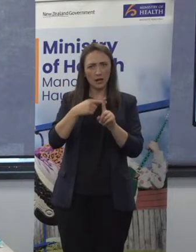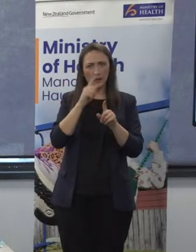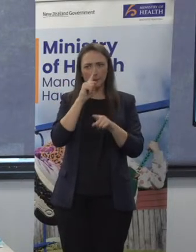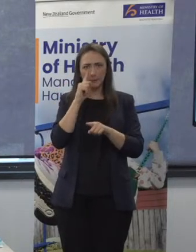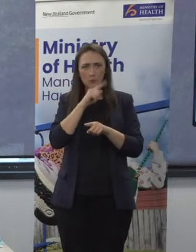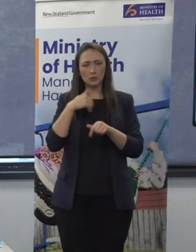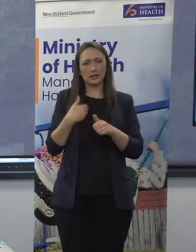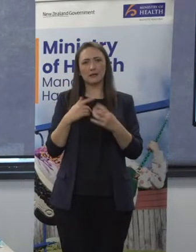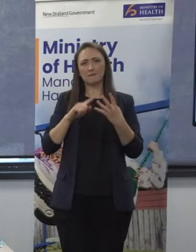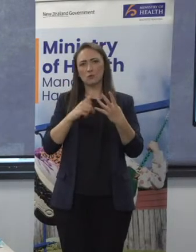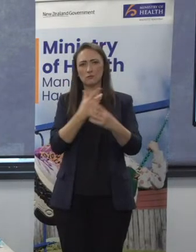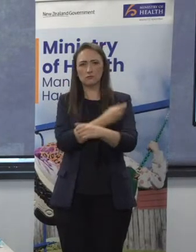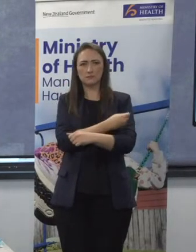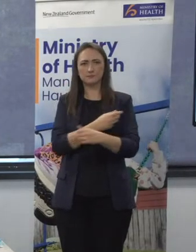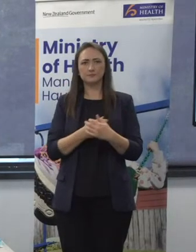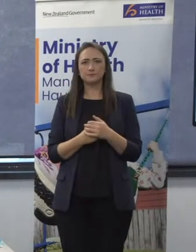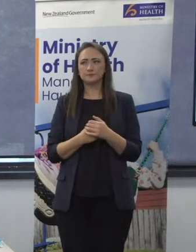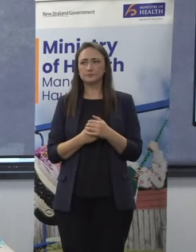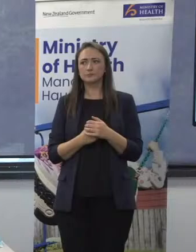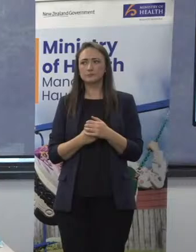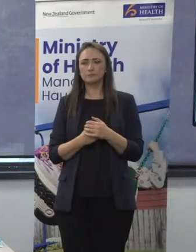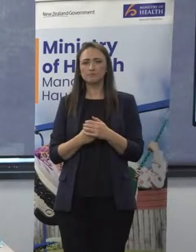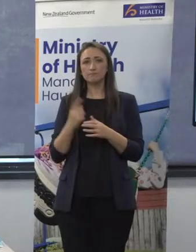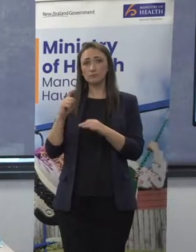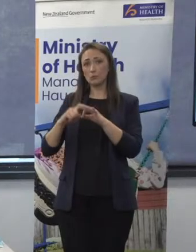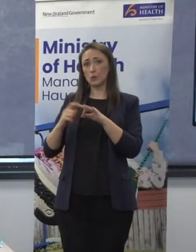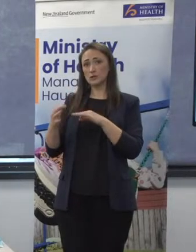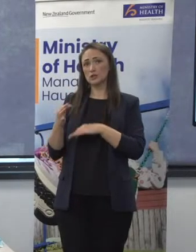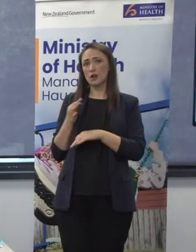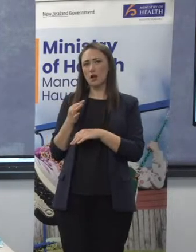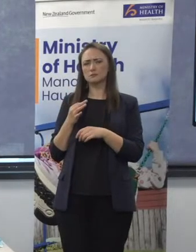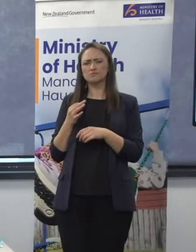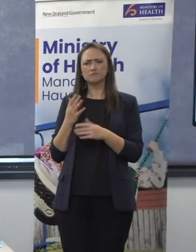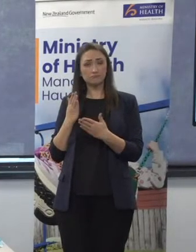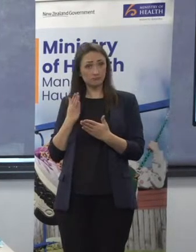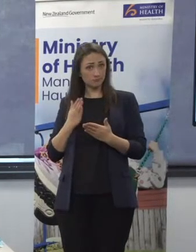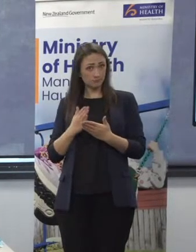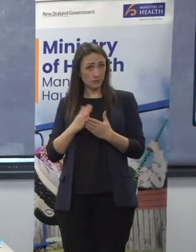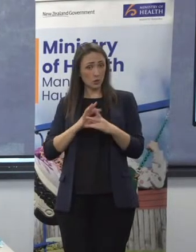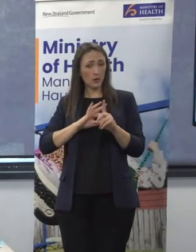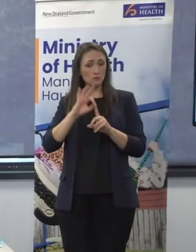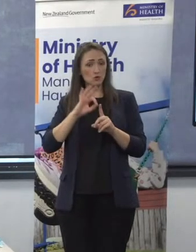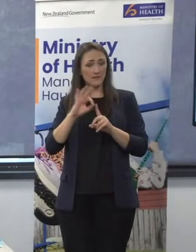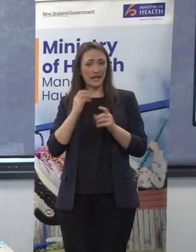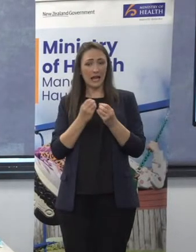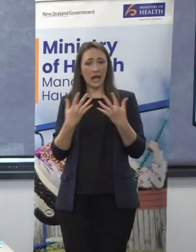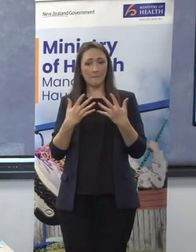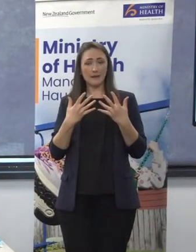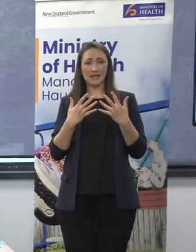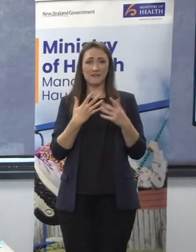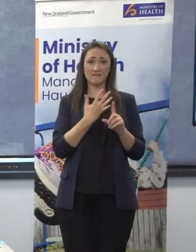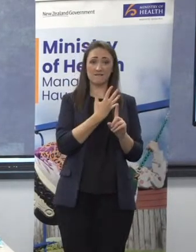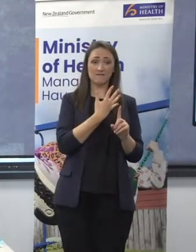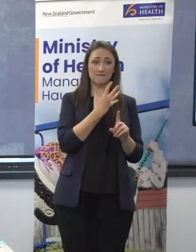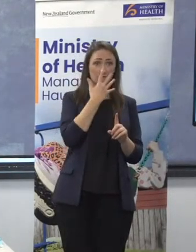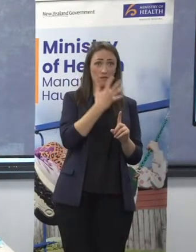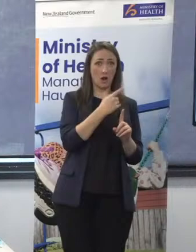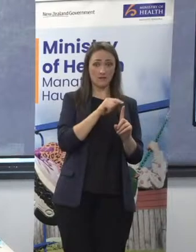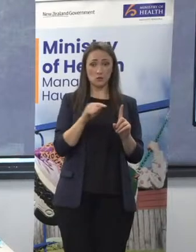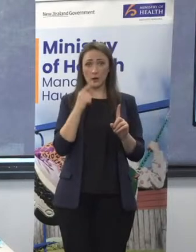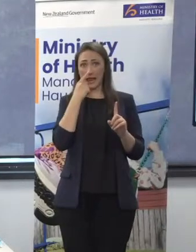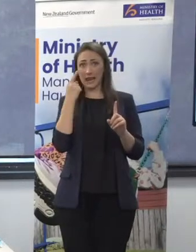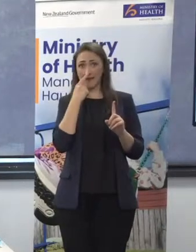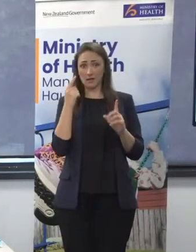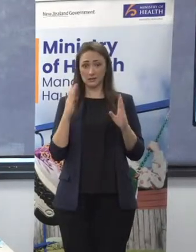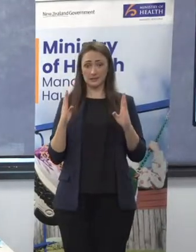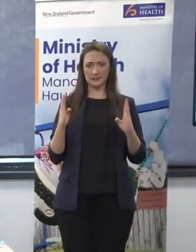rates for children, 5 to 11-year-olds, which I think 90% of Yeah, so it started with quite a surge,